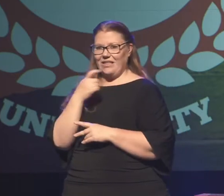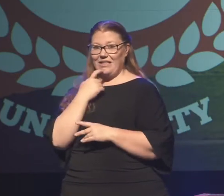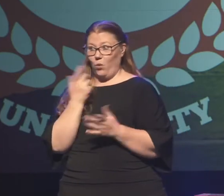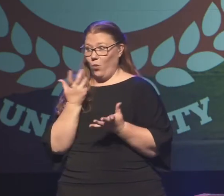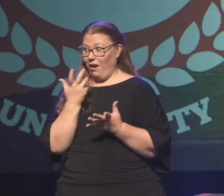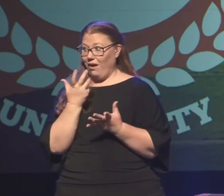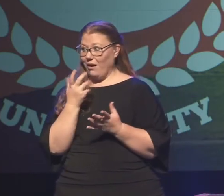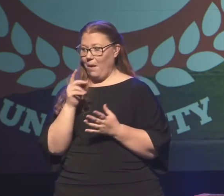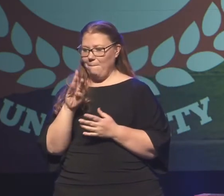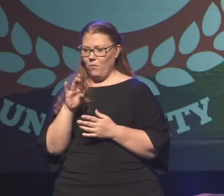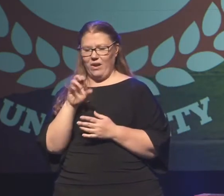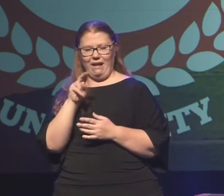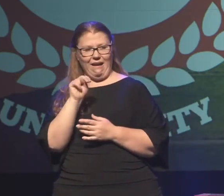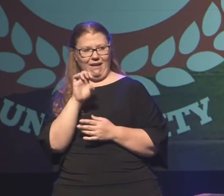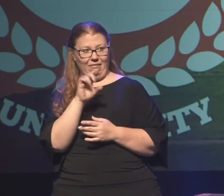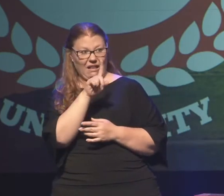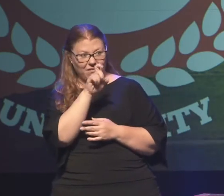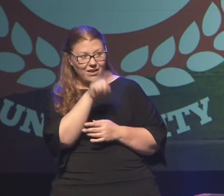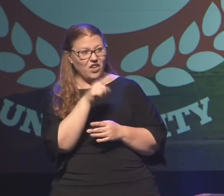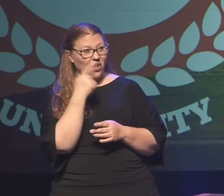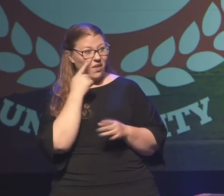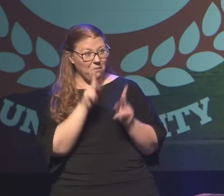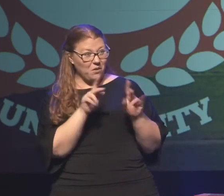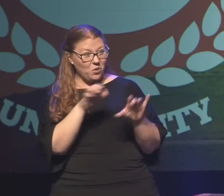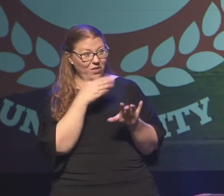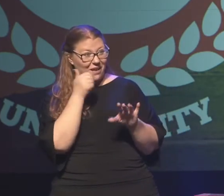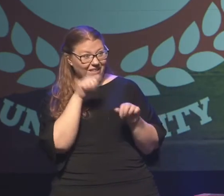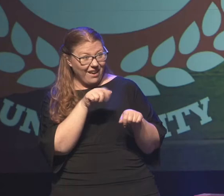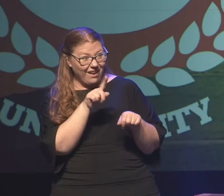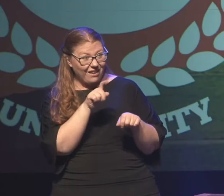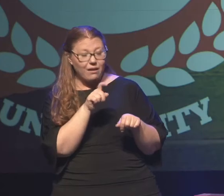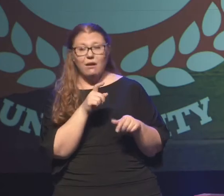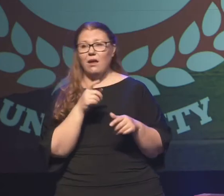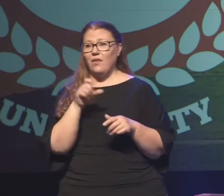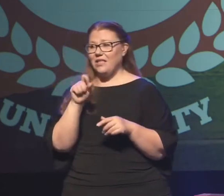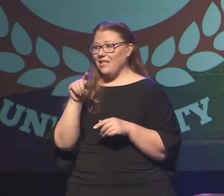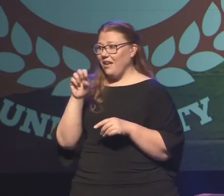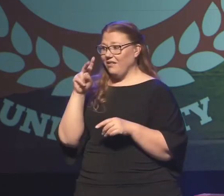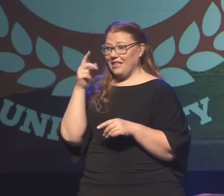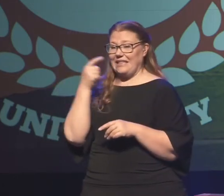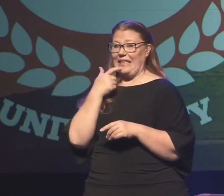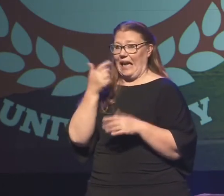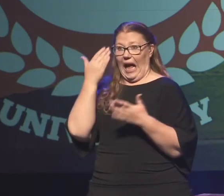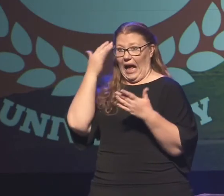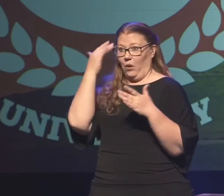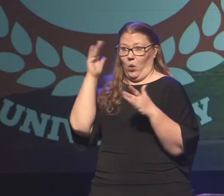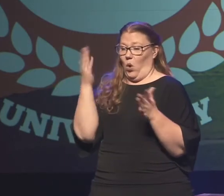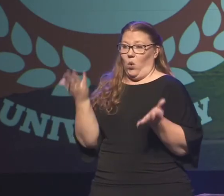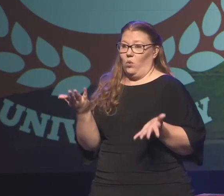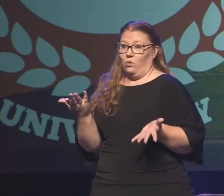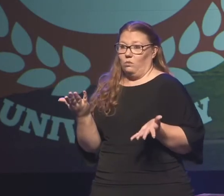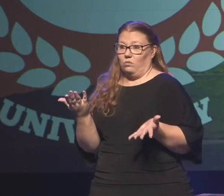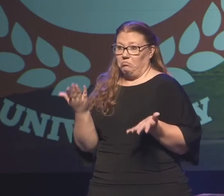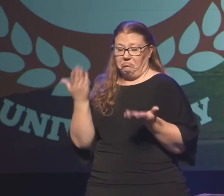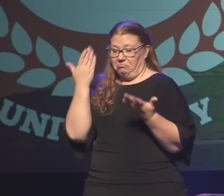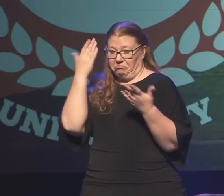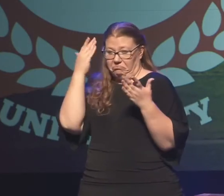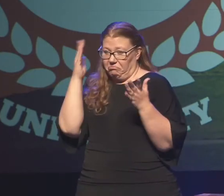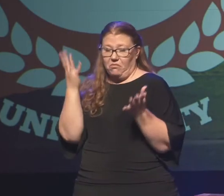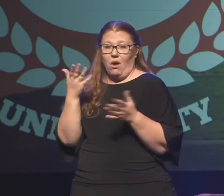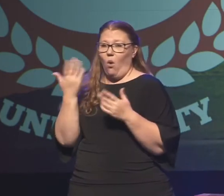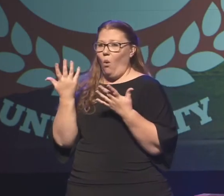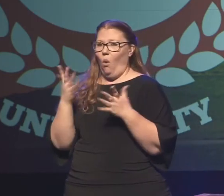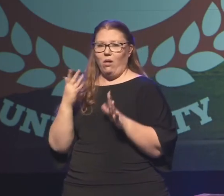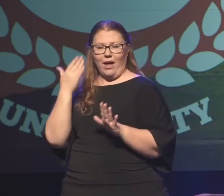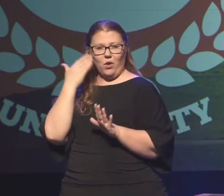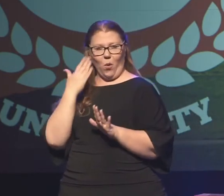she asked him, Steve, do you think people are doing the best they can? And Steve says, I don't know. I really don't. All I know